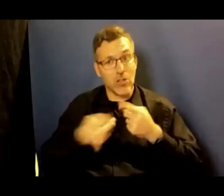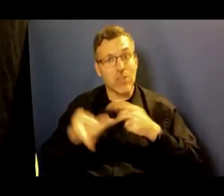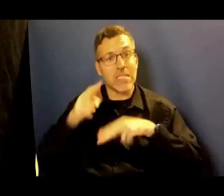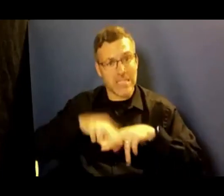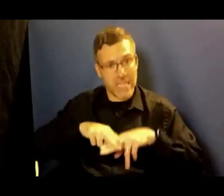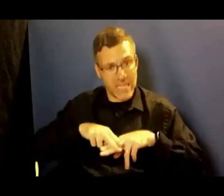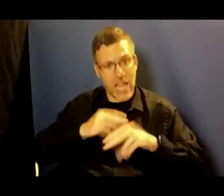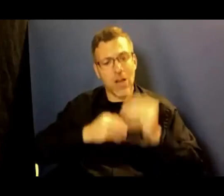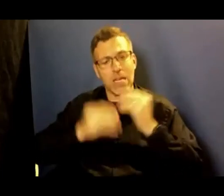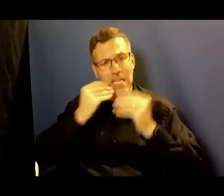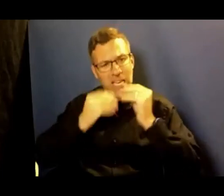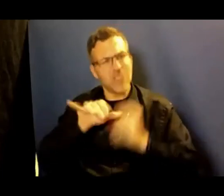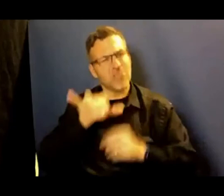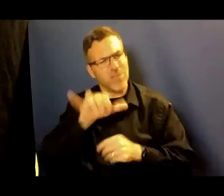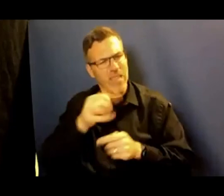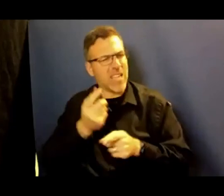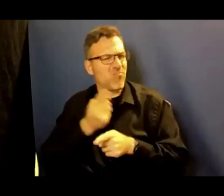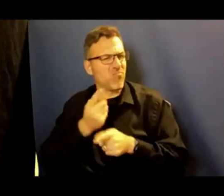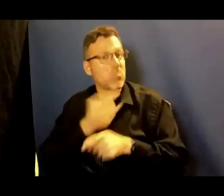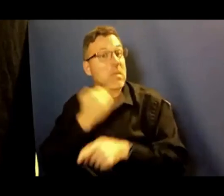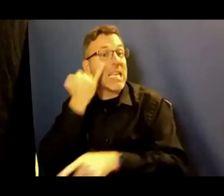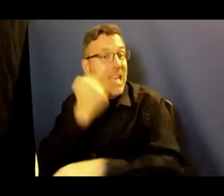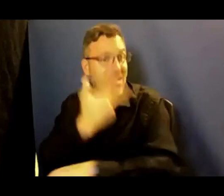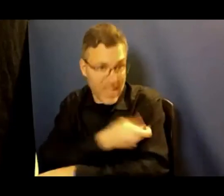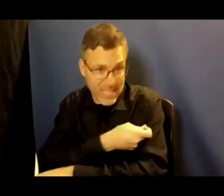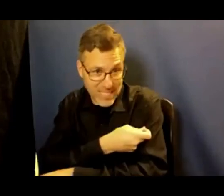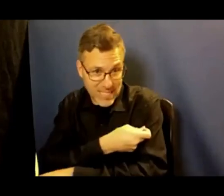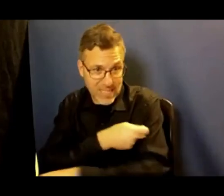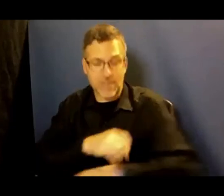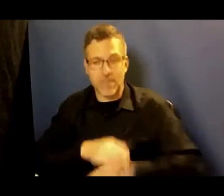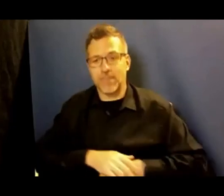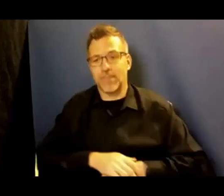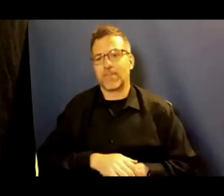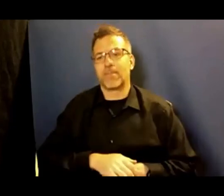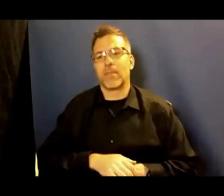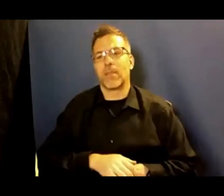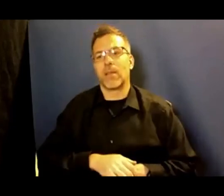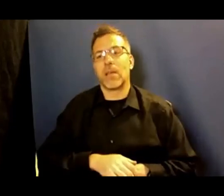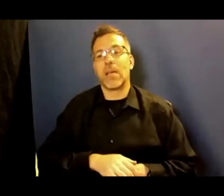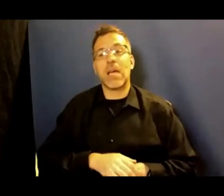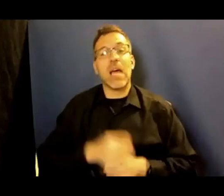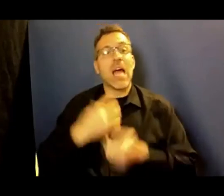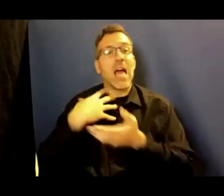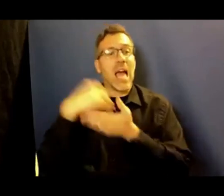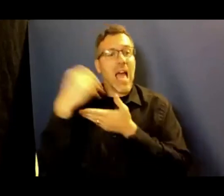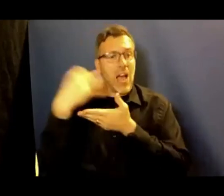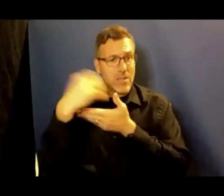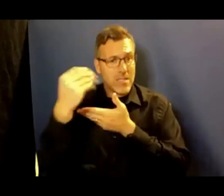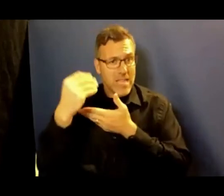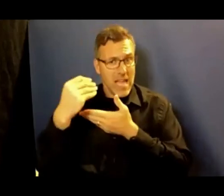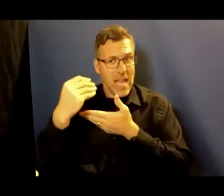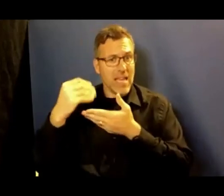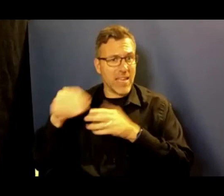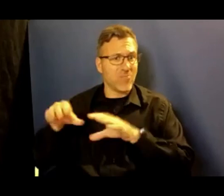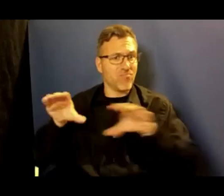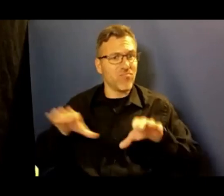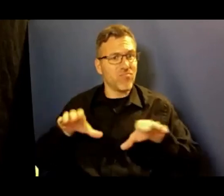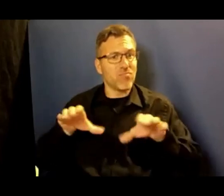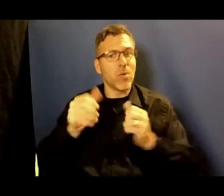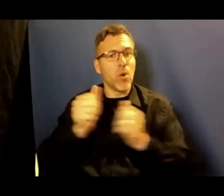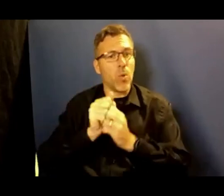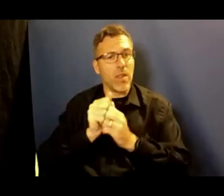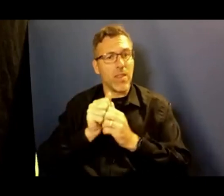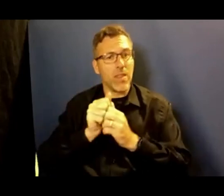very reasonable if you're vaccinated. I think outdoor activities with people that are in your bubble